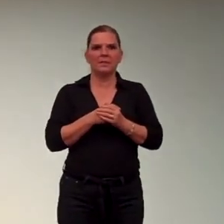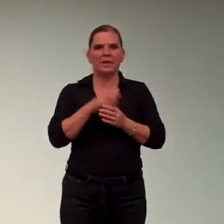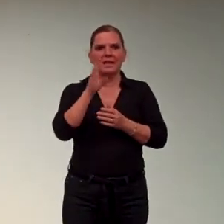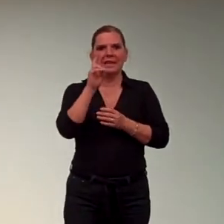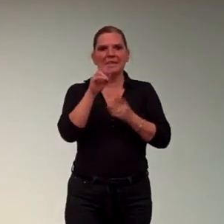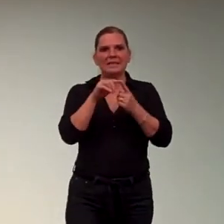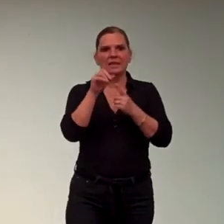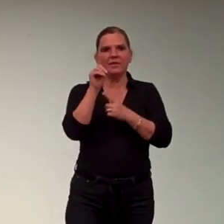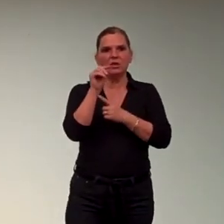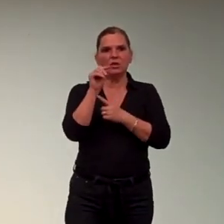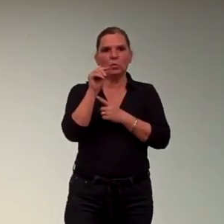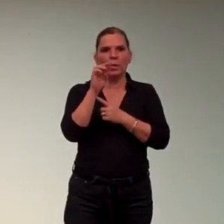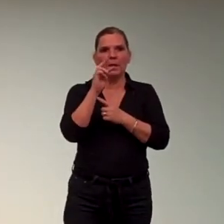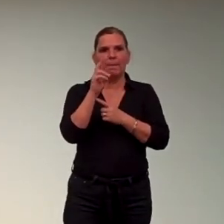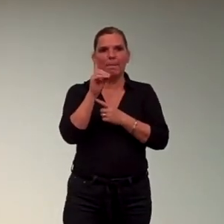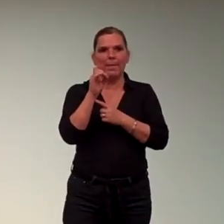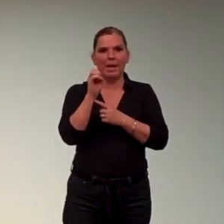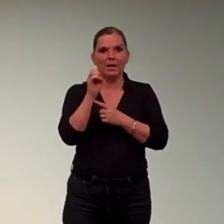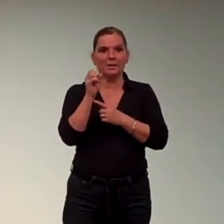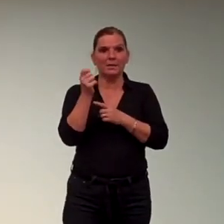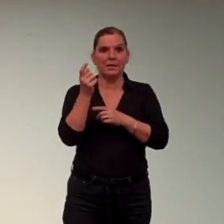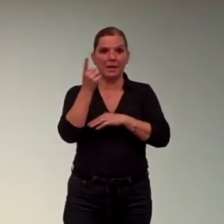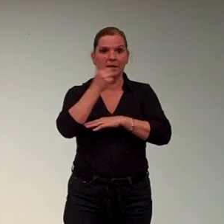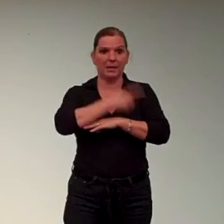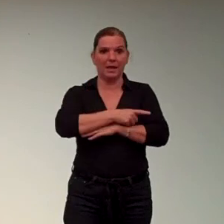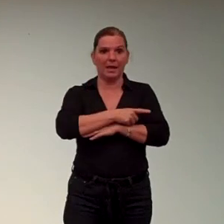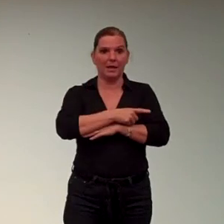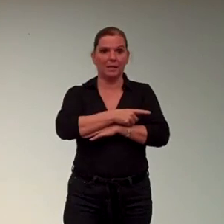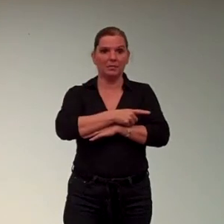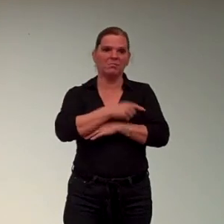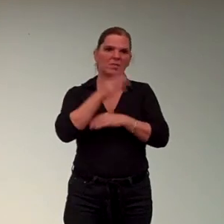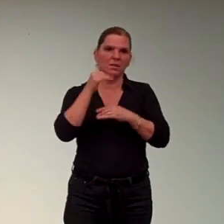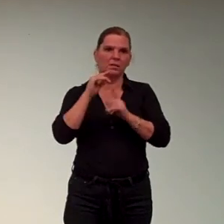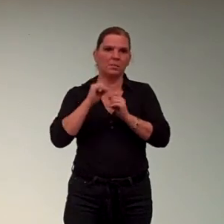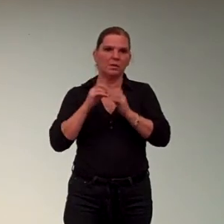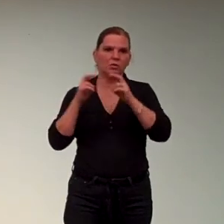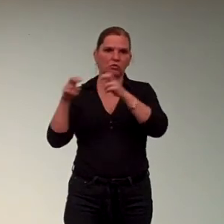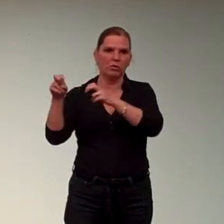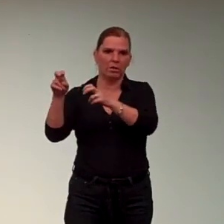7 to 20 miles a day is what you could expect to go.